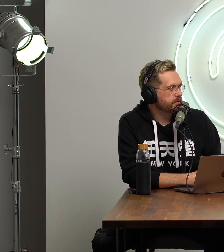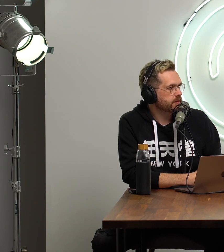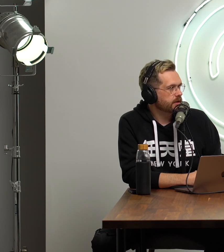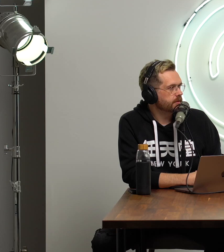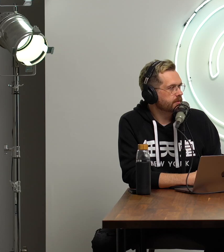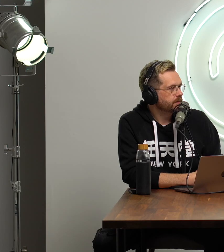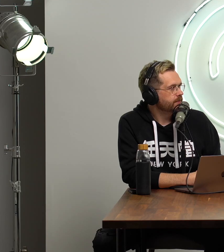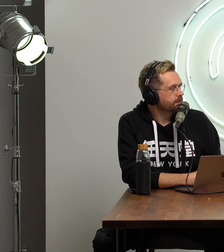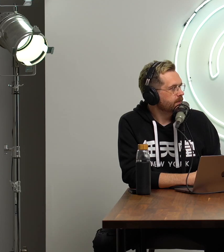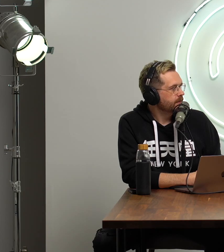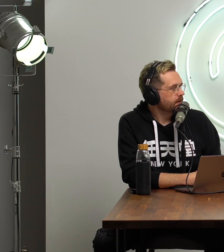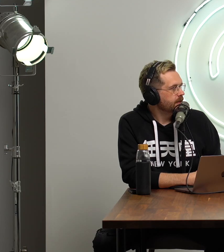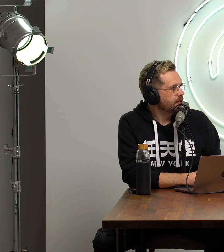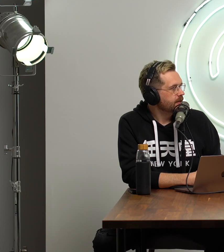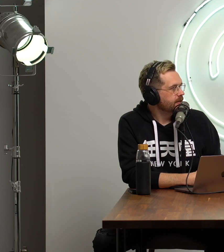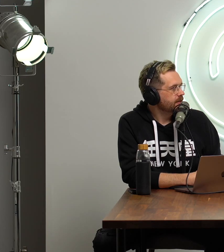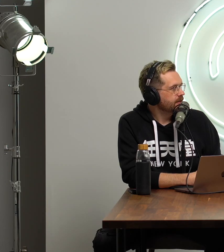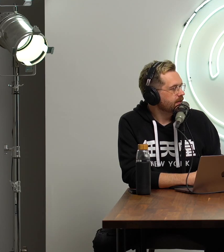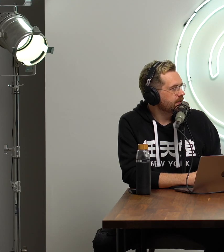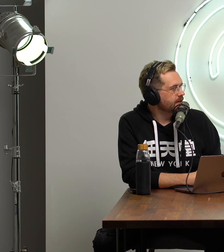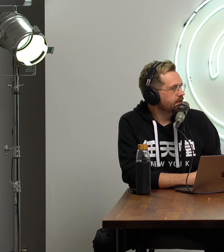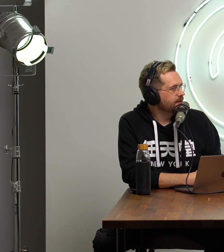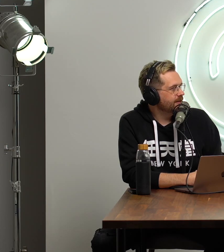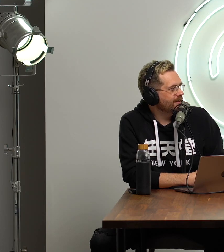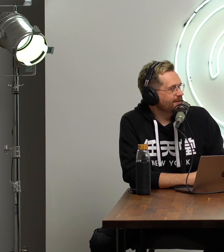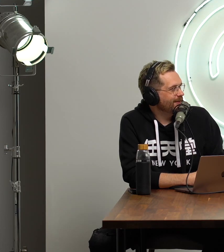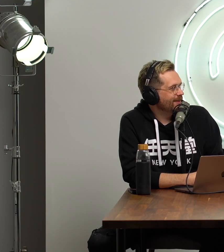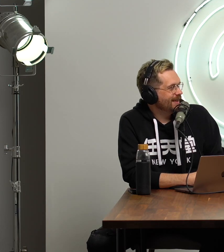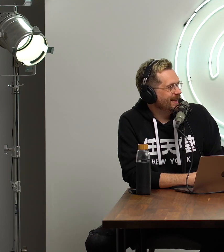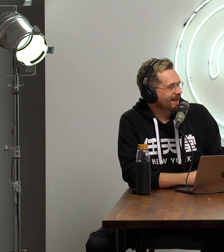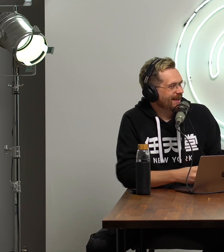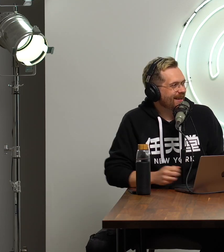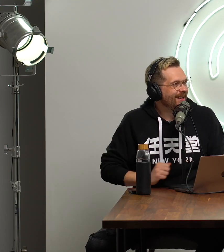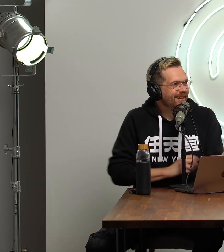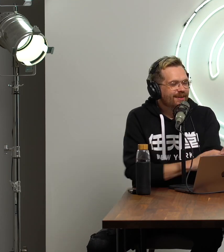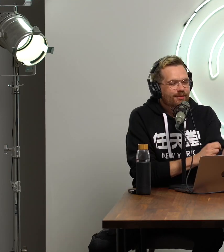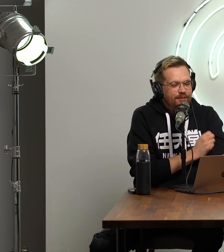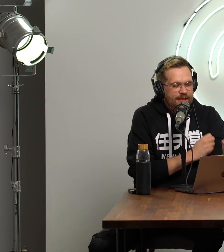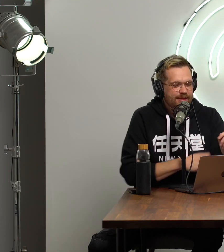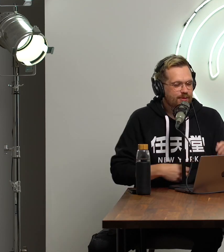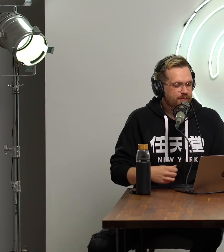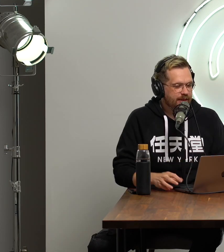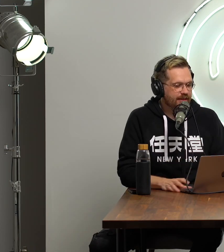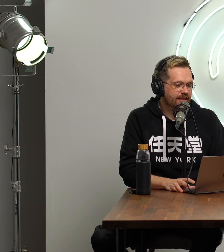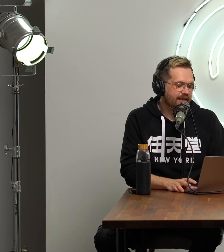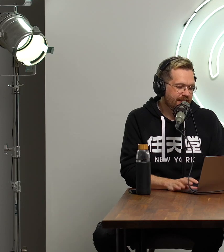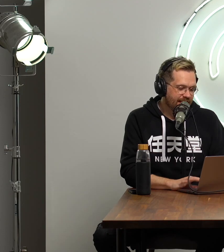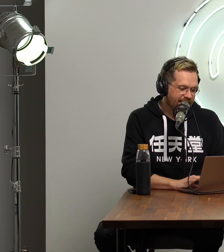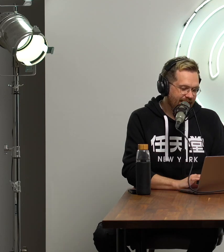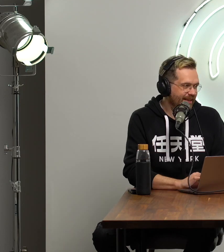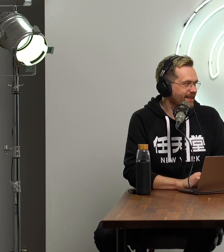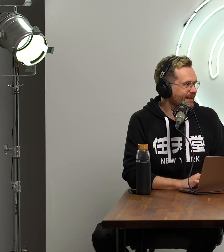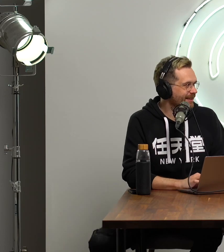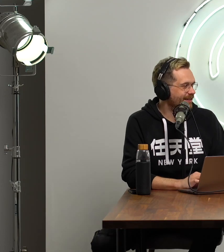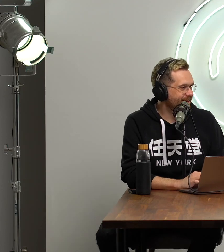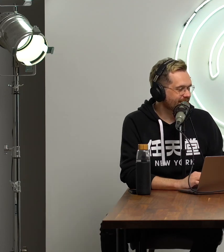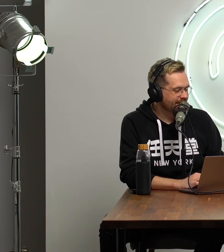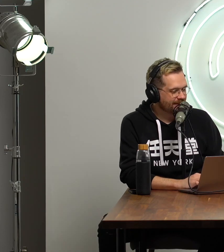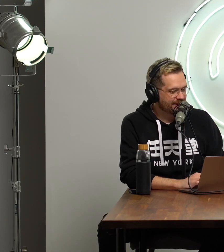for that she was wondering where they had been yeah where you been where have my scissors been uh anyways